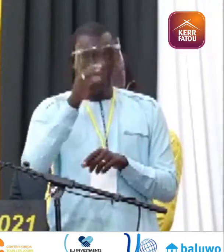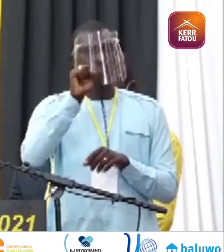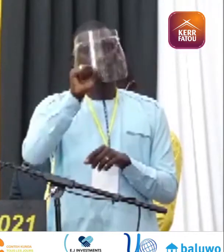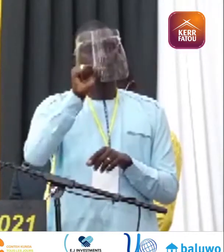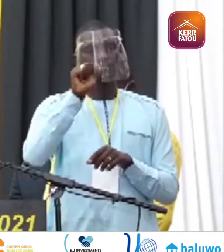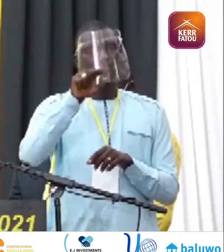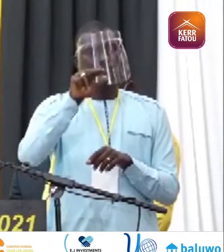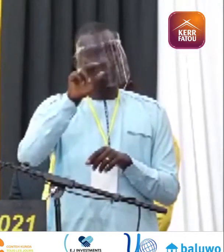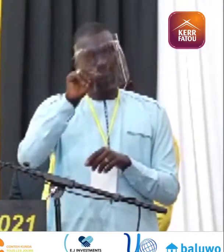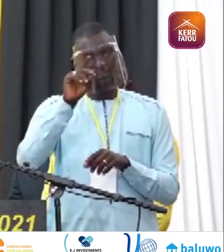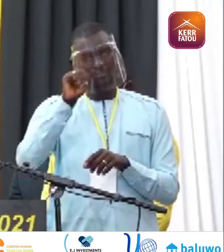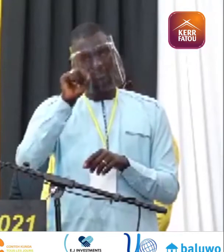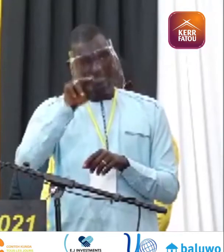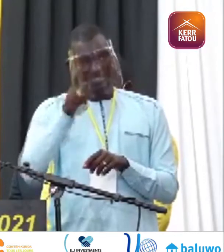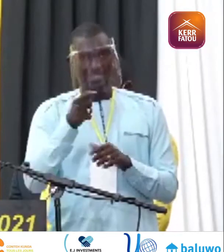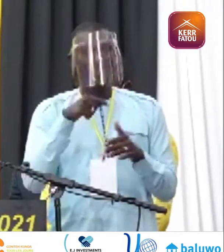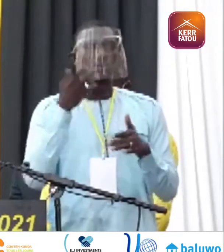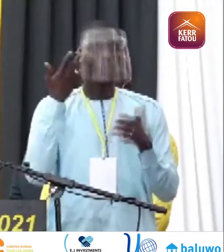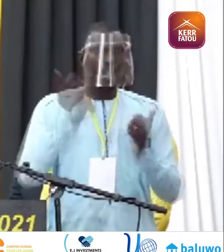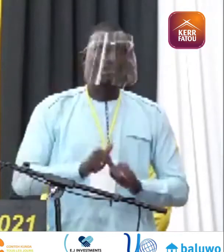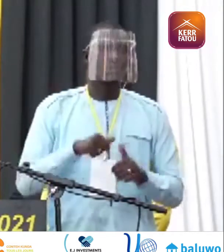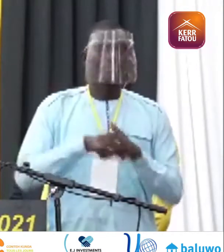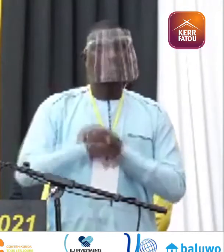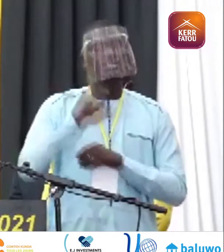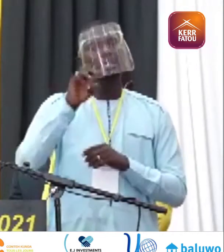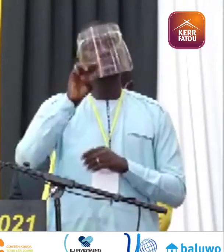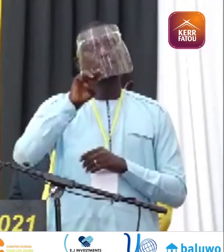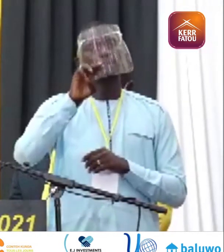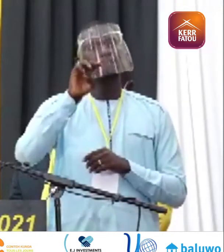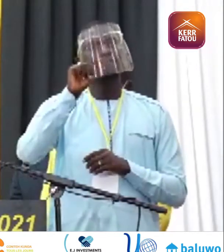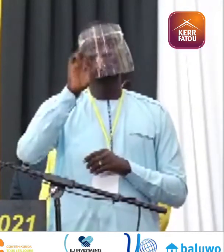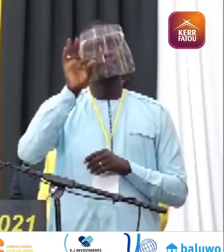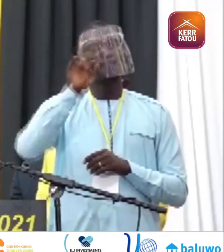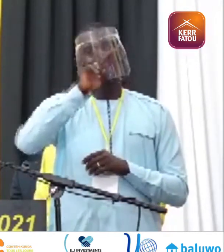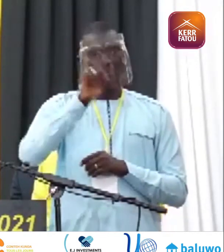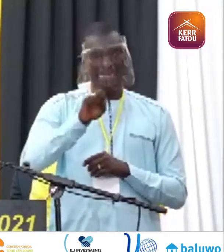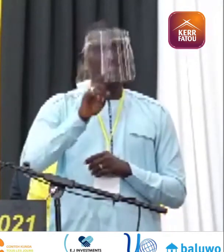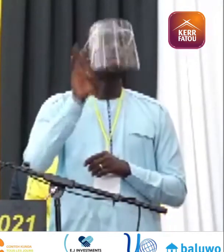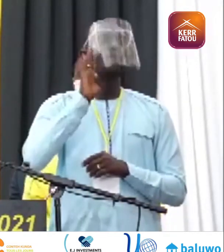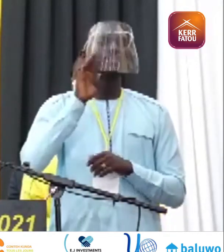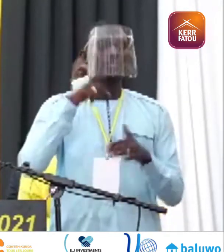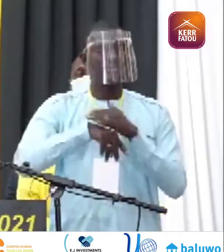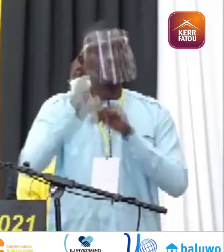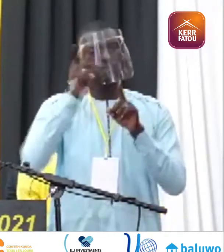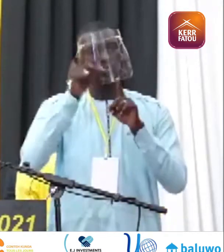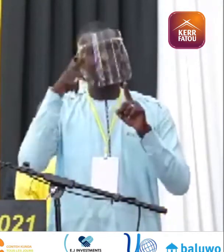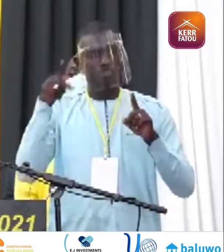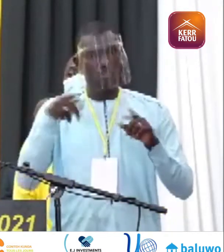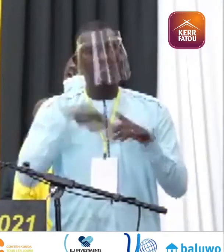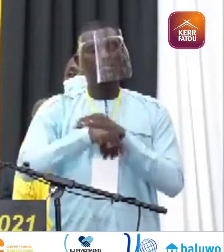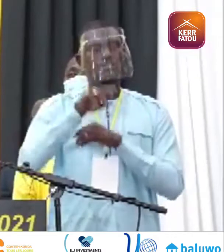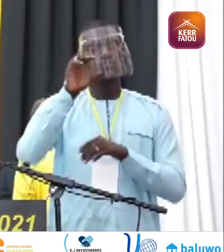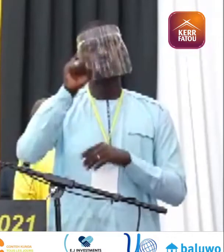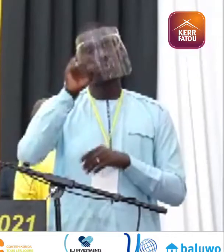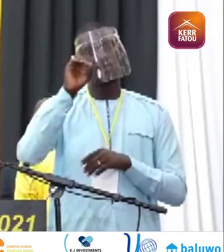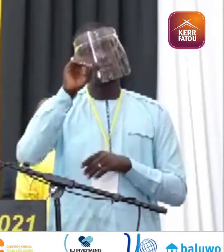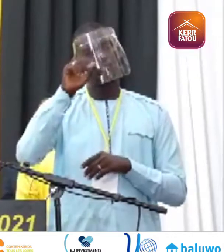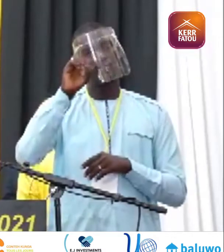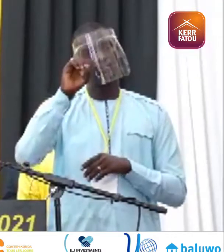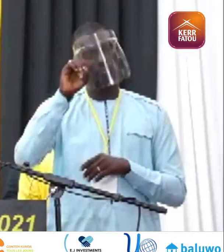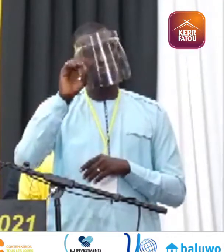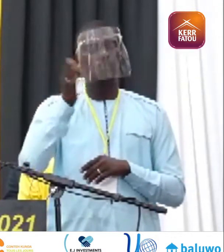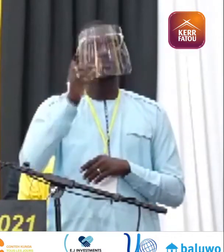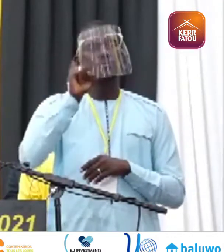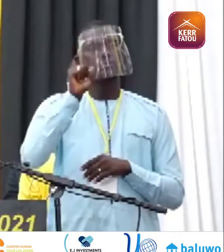held at the Mercy Hotel in Kololi, in collaboration with the Helal Group and the Solo Sandem Foundation. This day